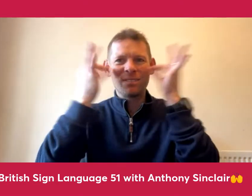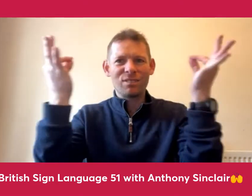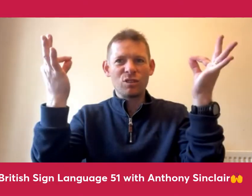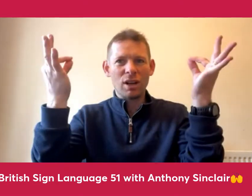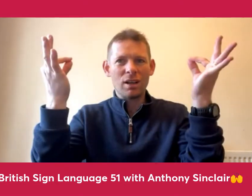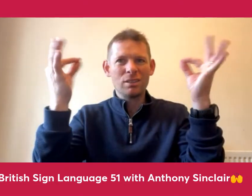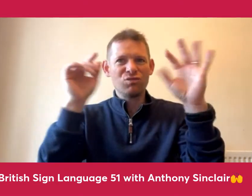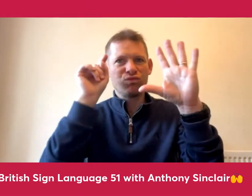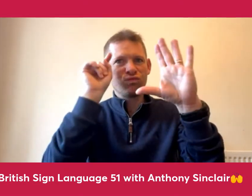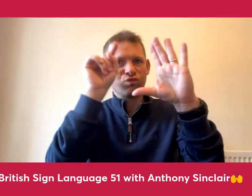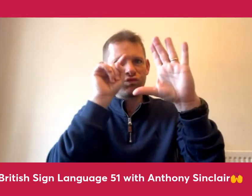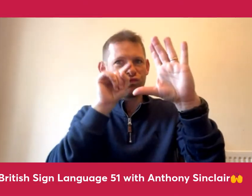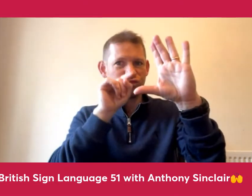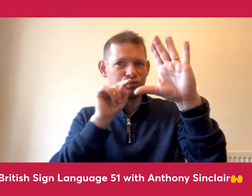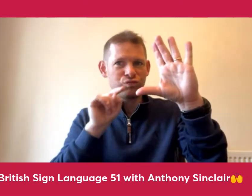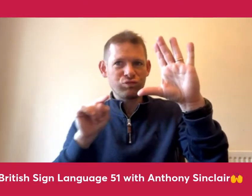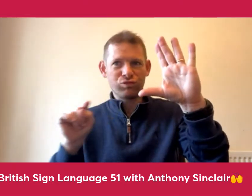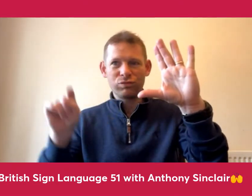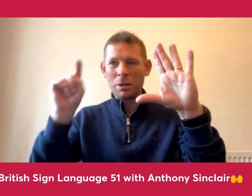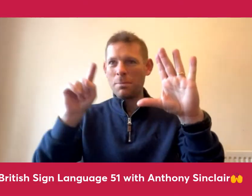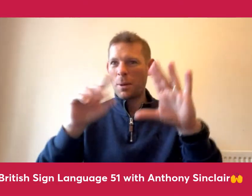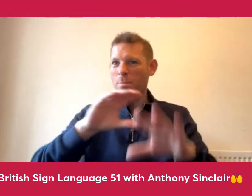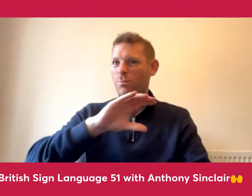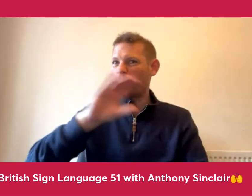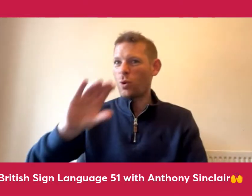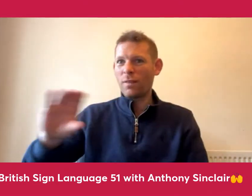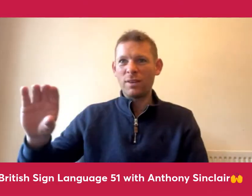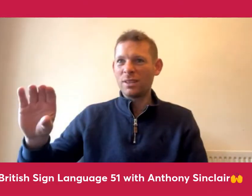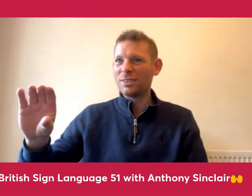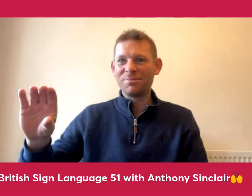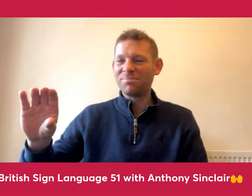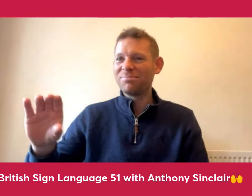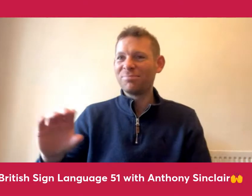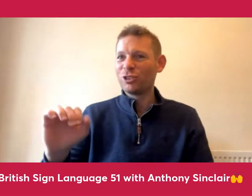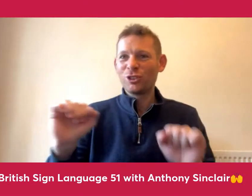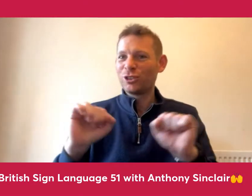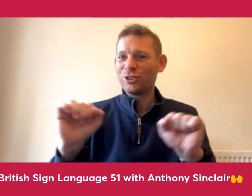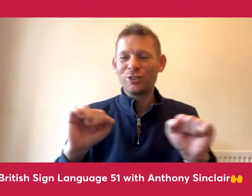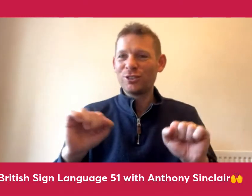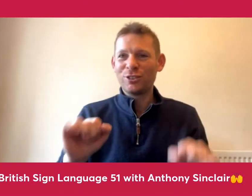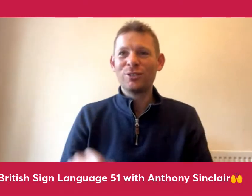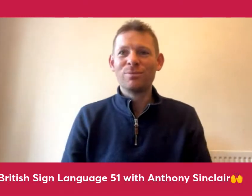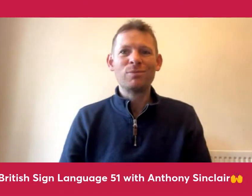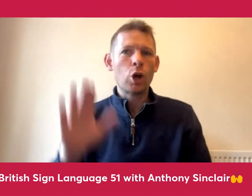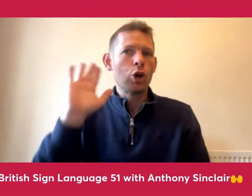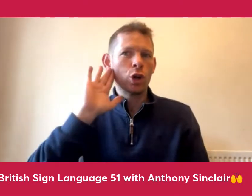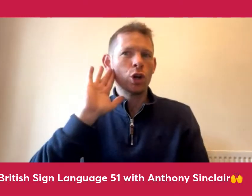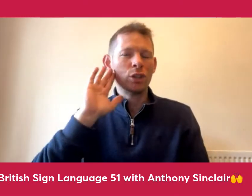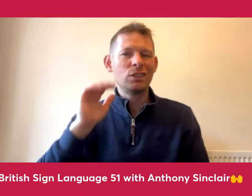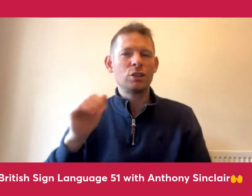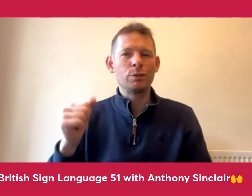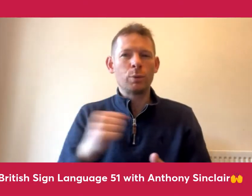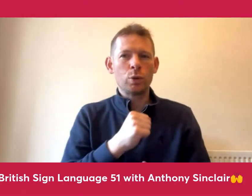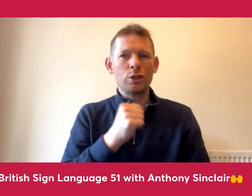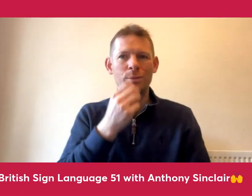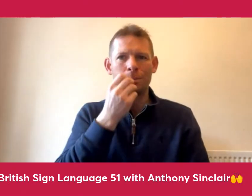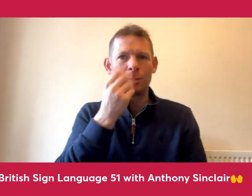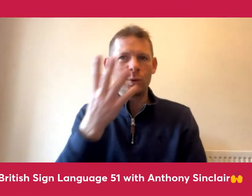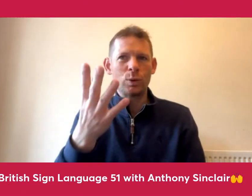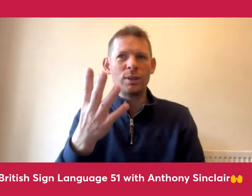I've been to France, different regions in France, but never down to Provence, not yet. But I've heard that it is supposed